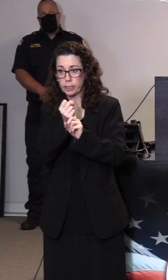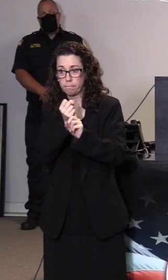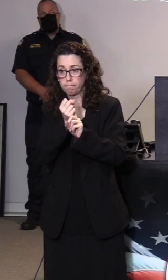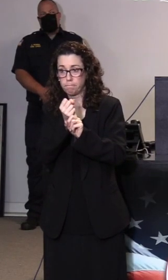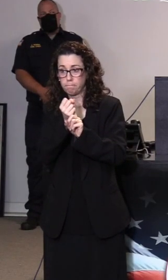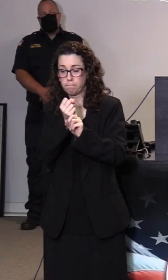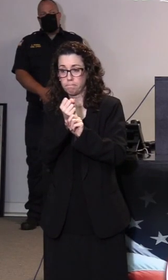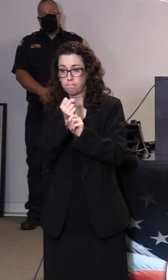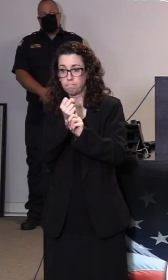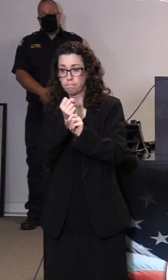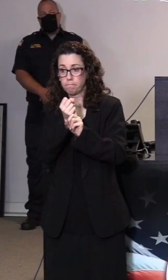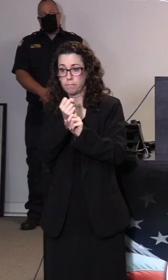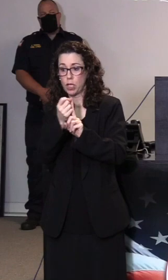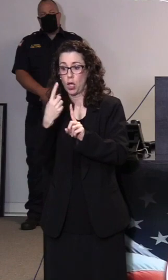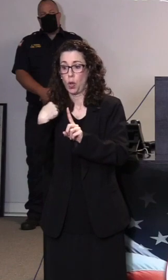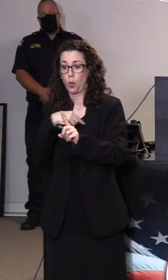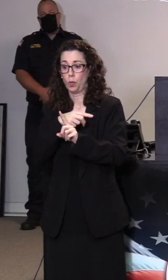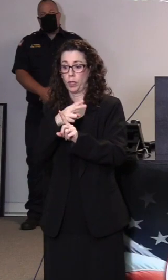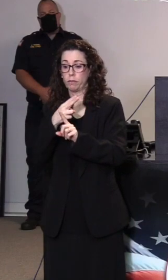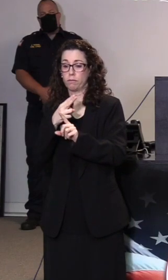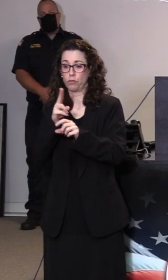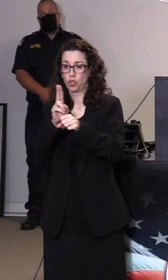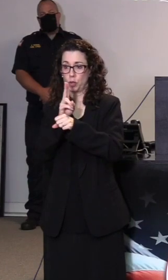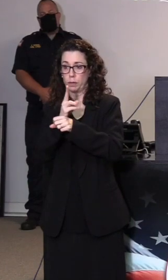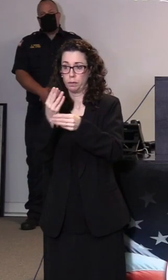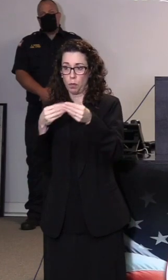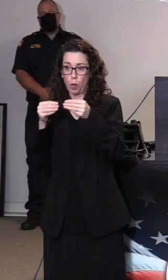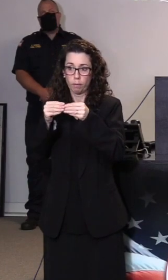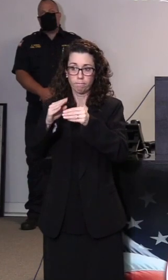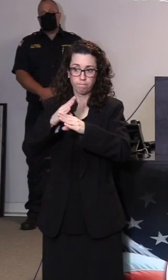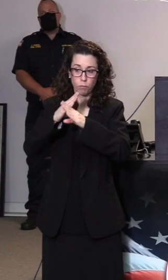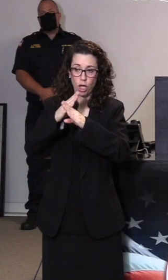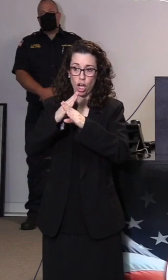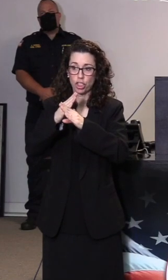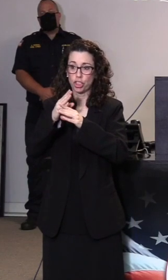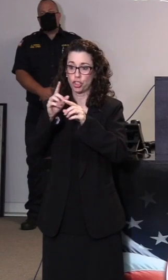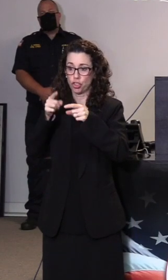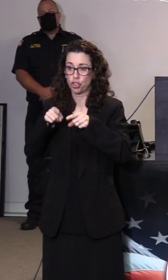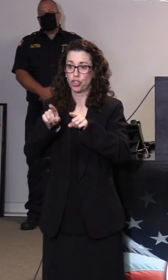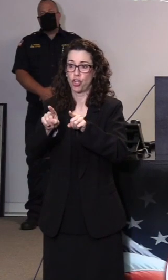operate under extra precautions during the COVID pandemic.